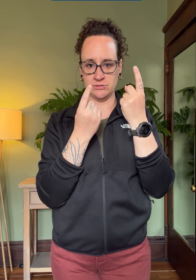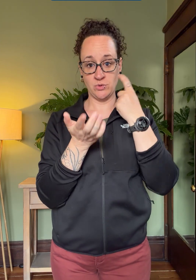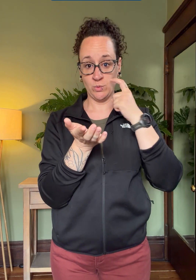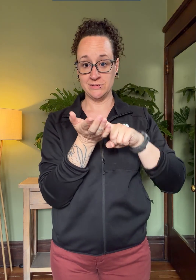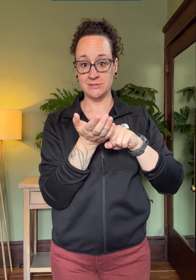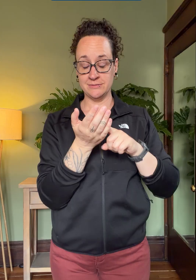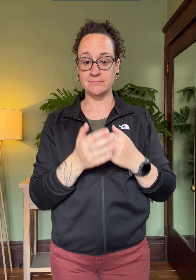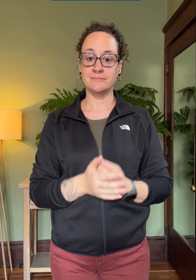reconsideration notice.